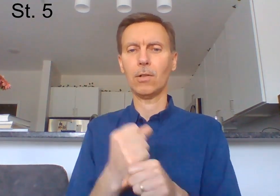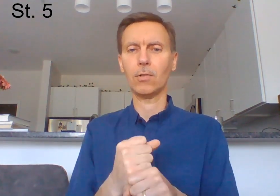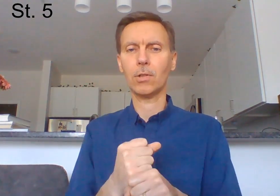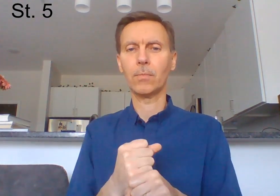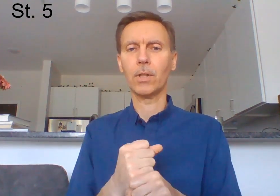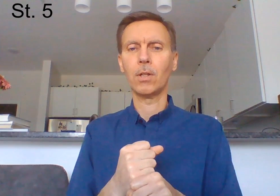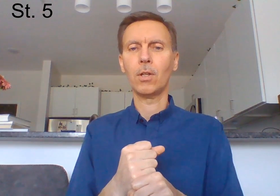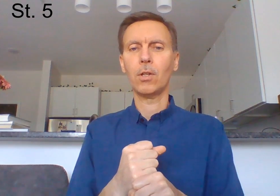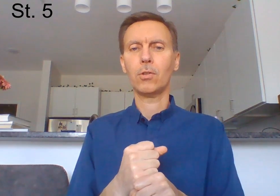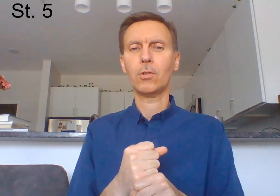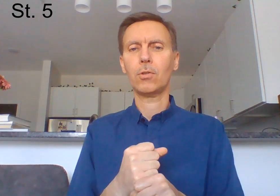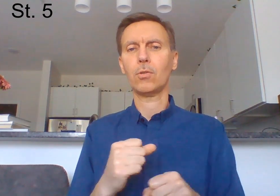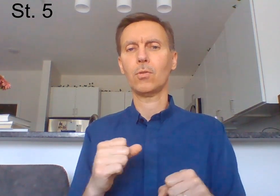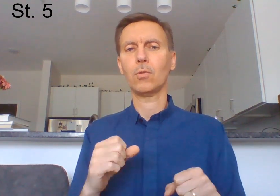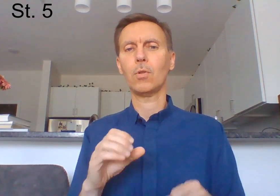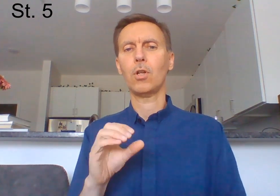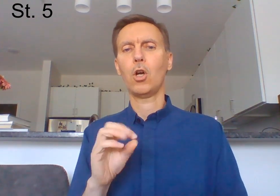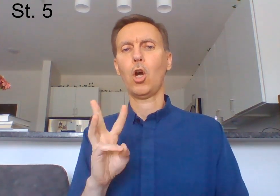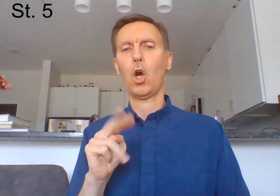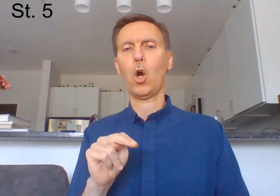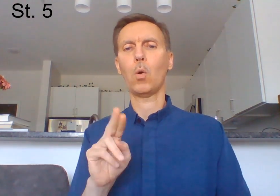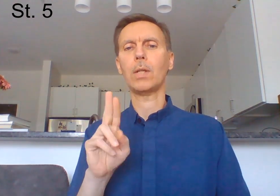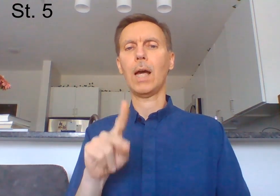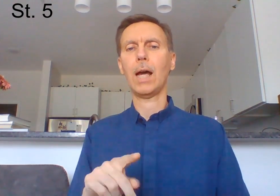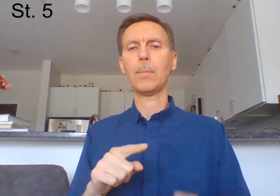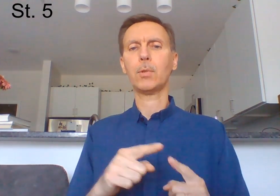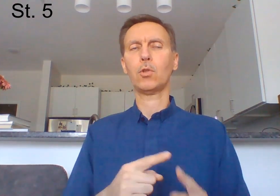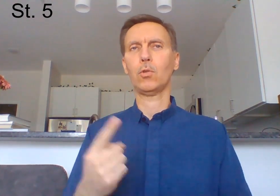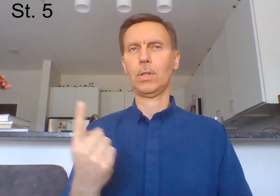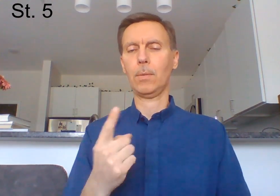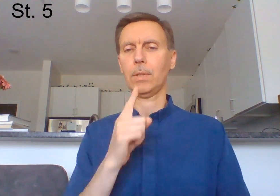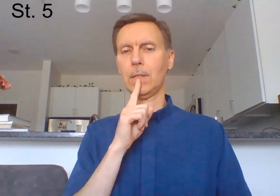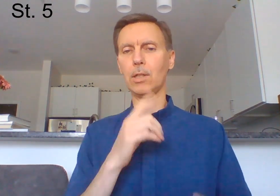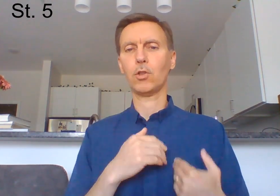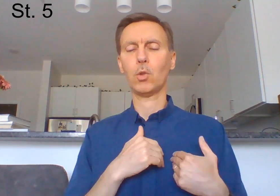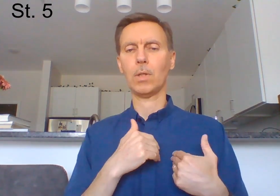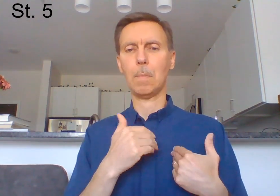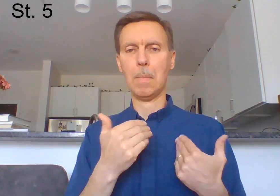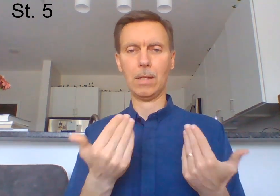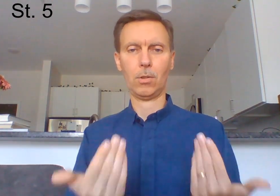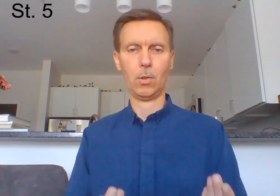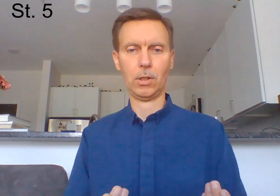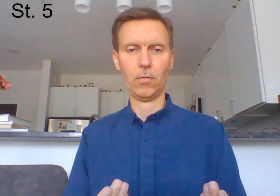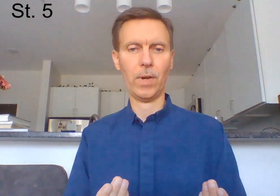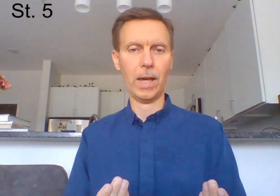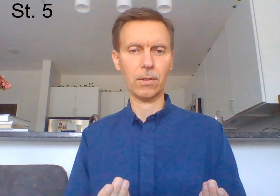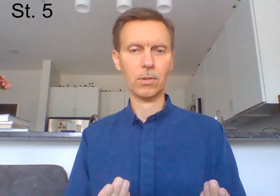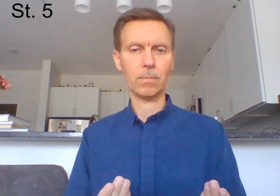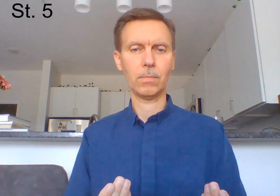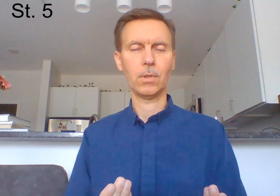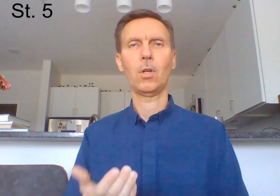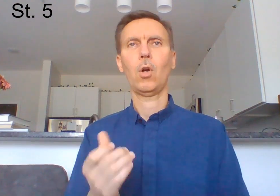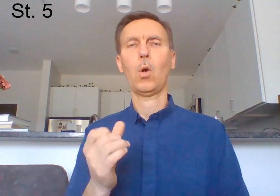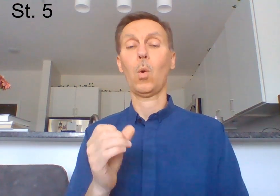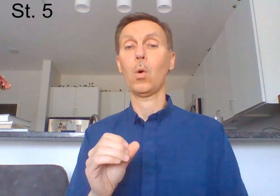years. To own up to something is to admit or confess,